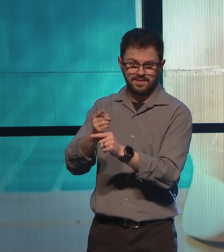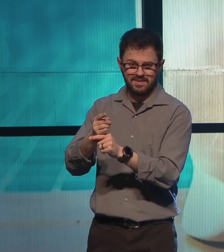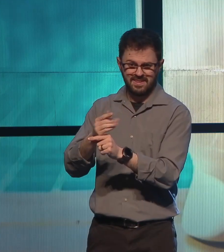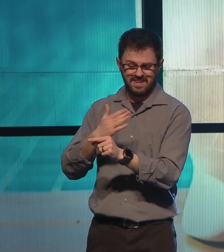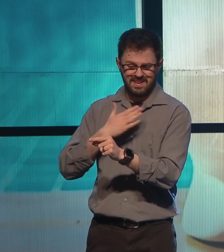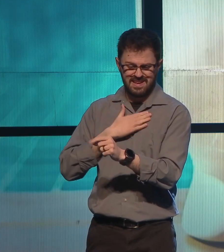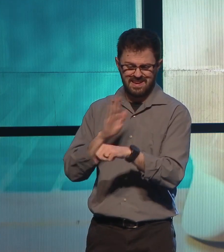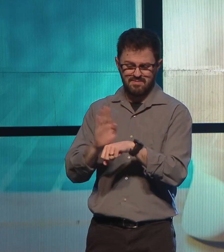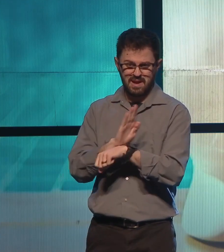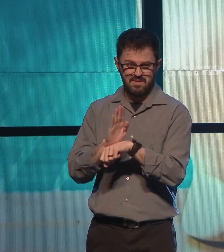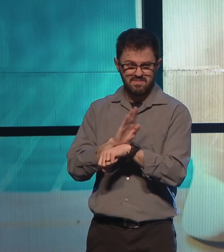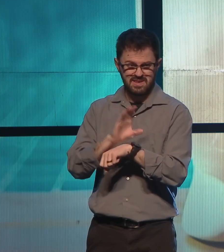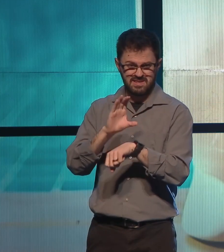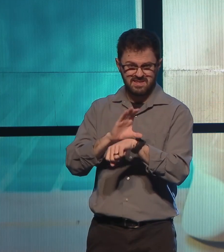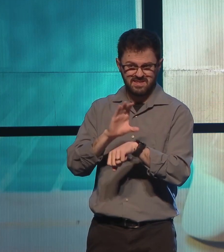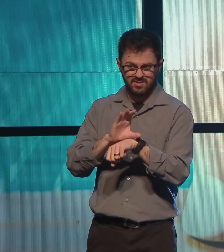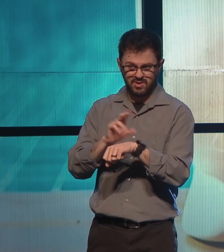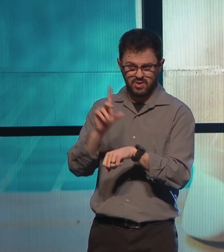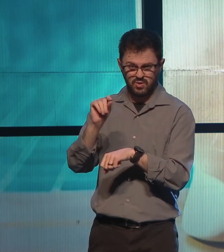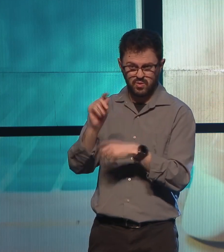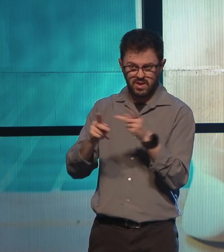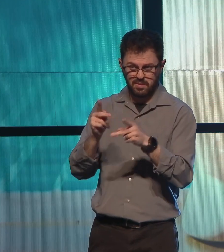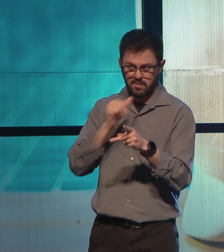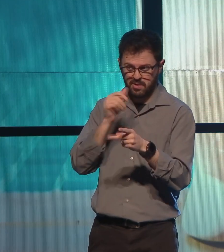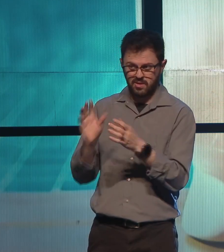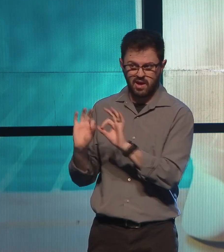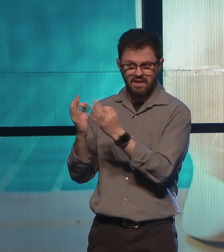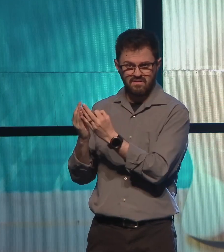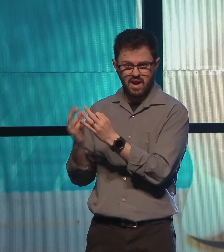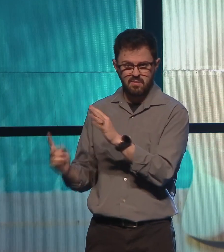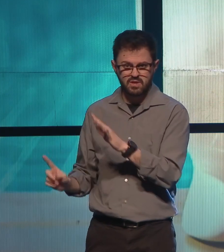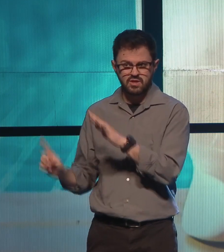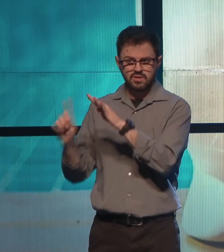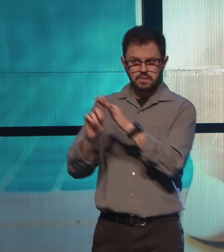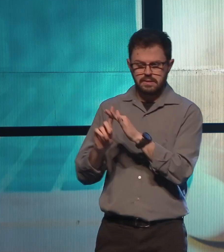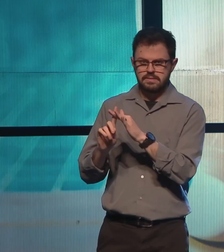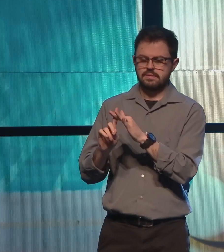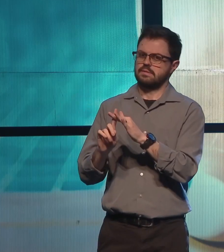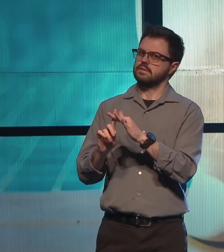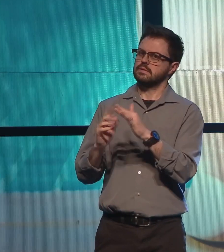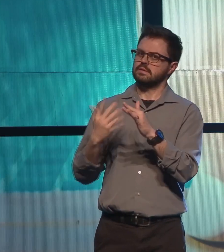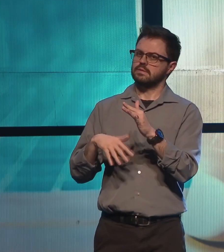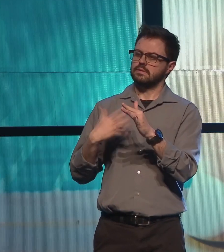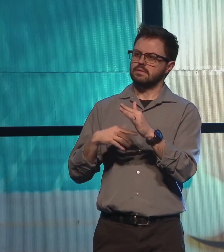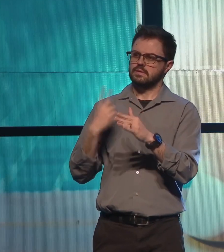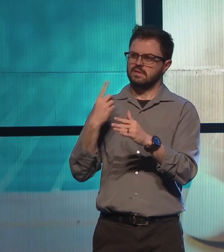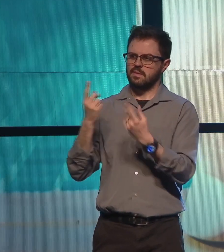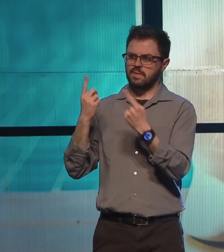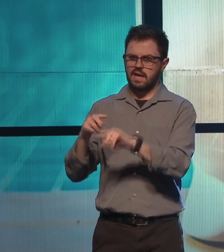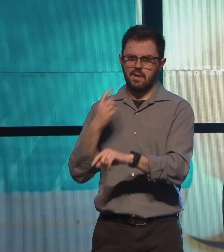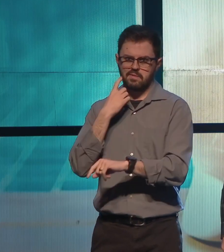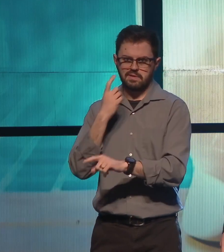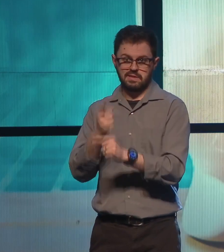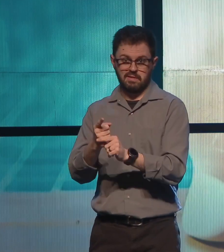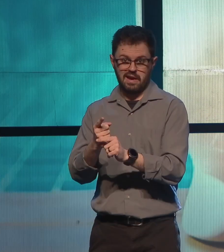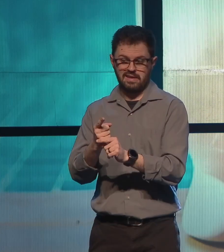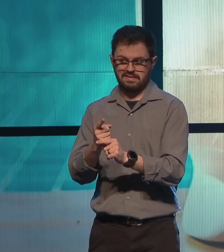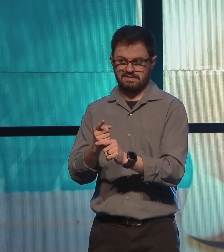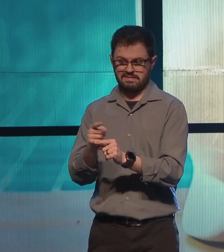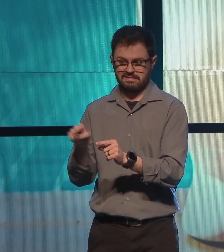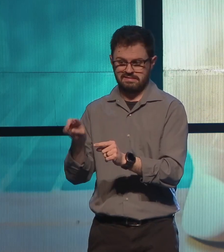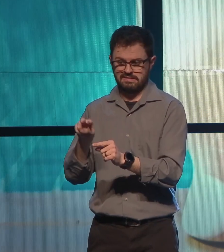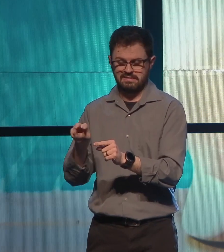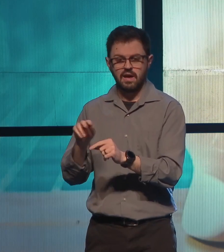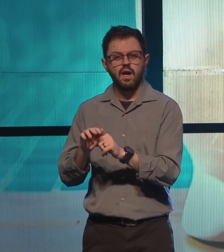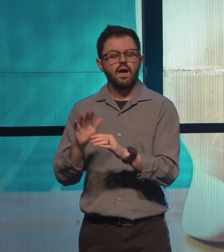when 20 people show up together that aren't related, you're like, oh no, something happened somewhere. And sure enough,